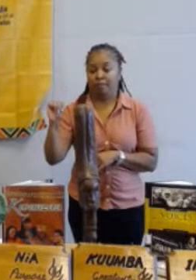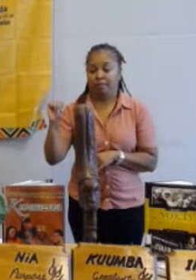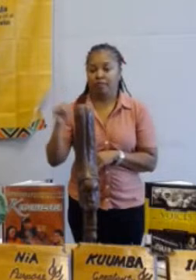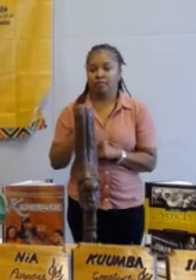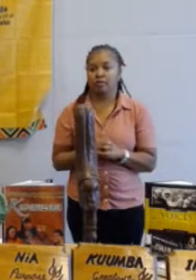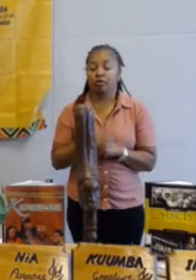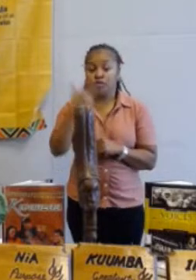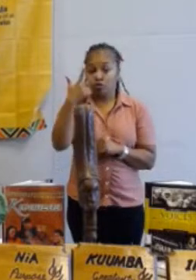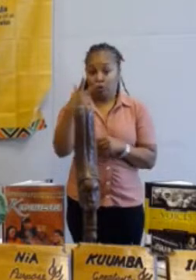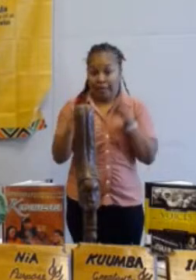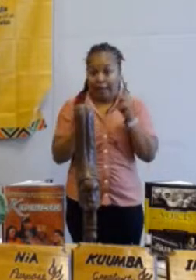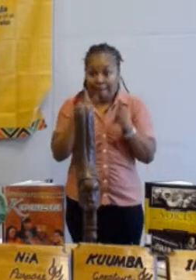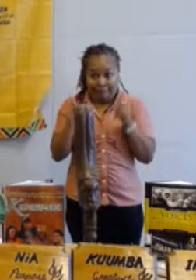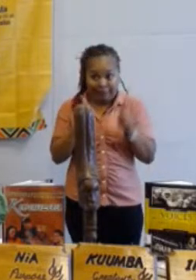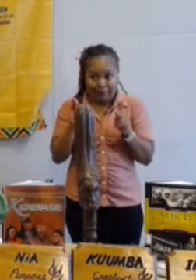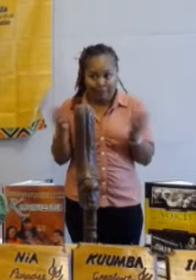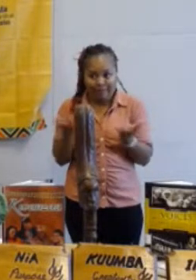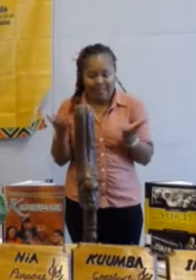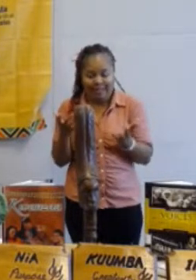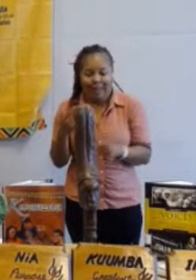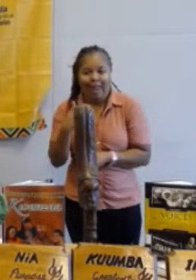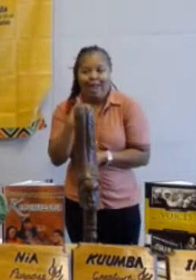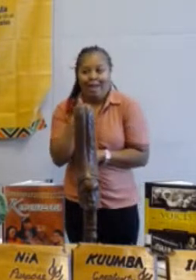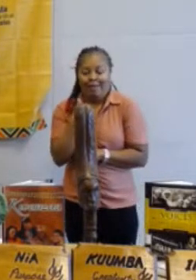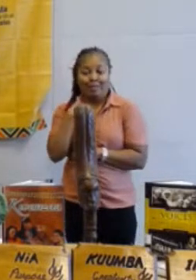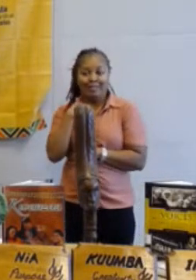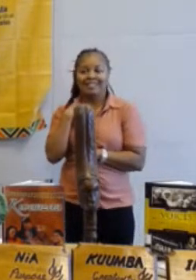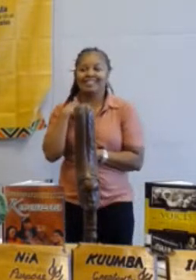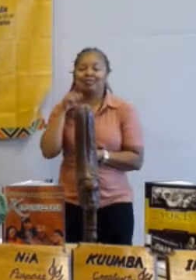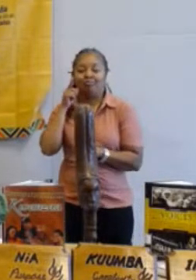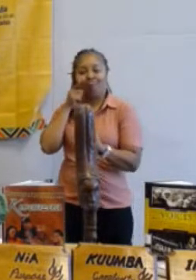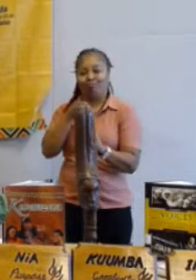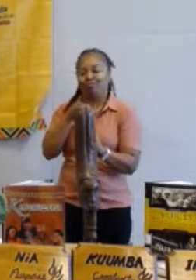spot. You know, Albamia,